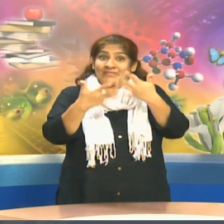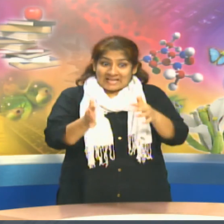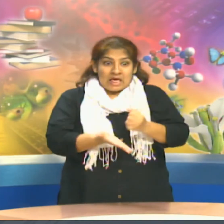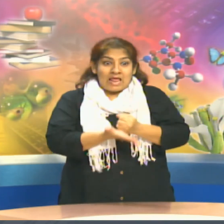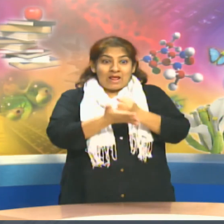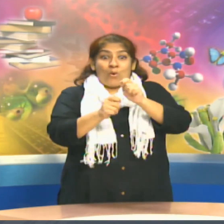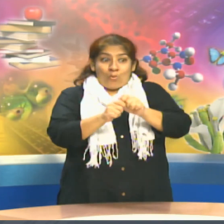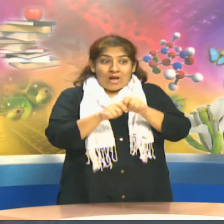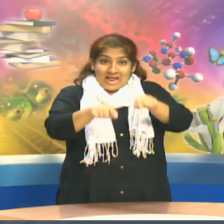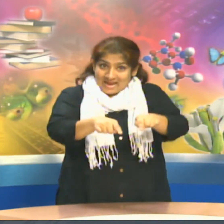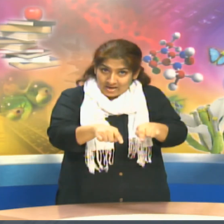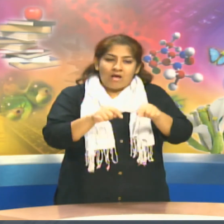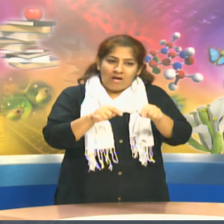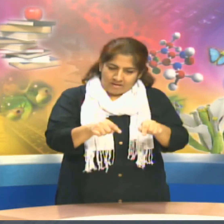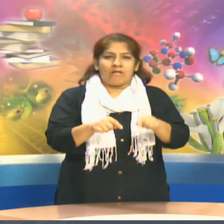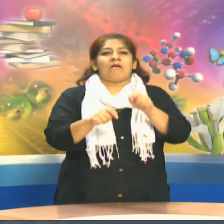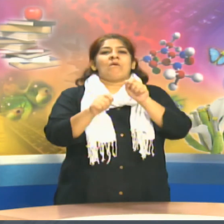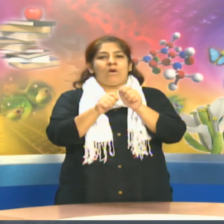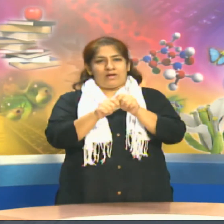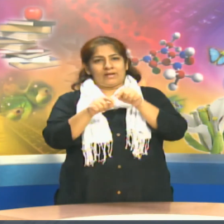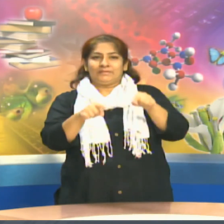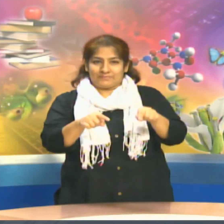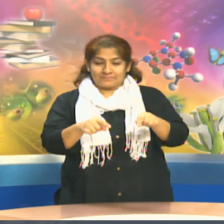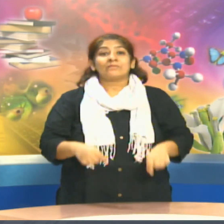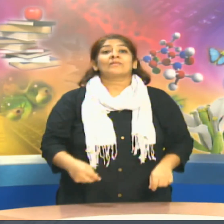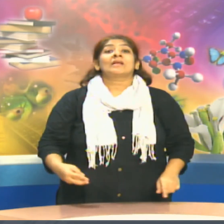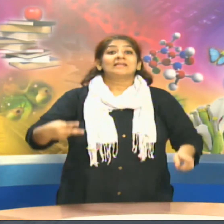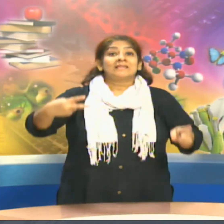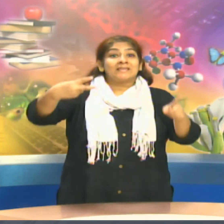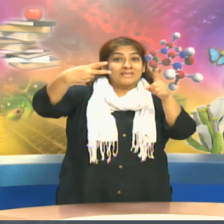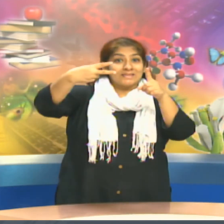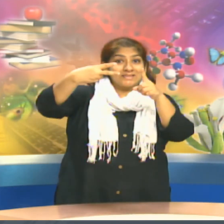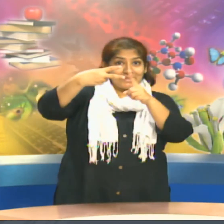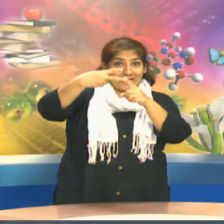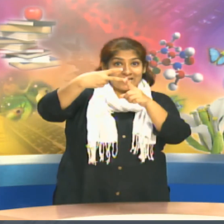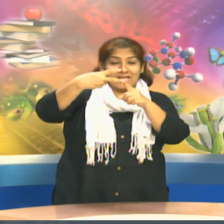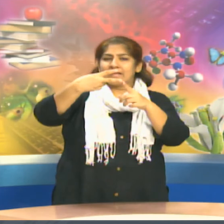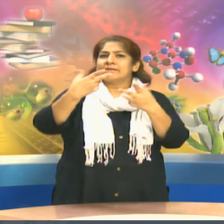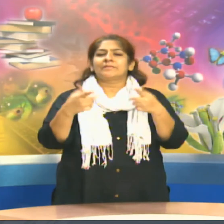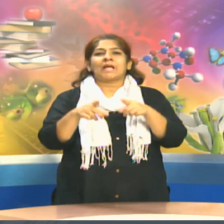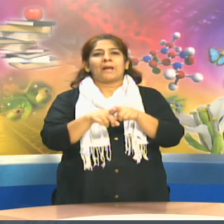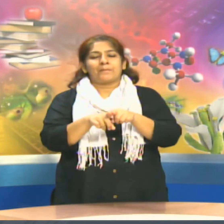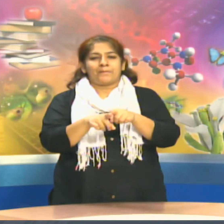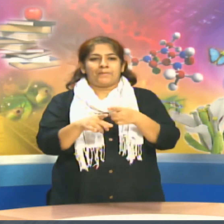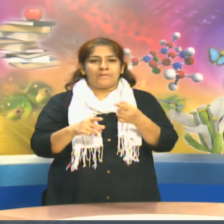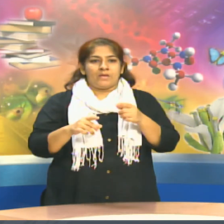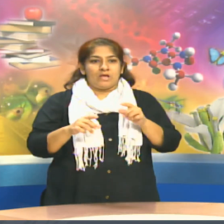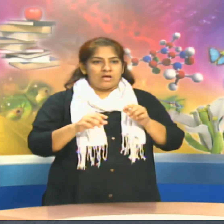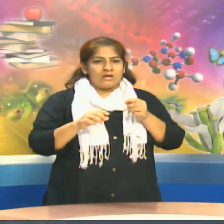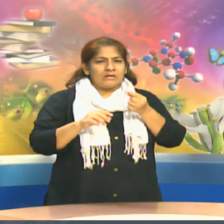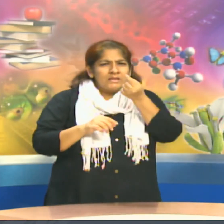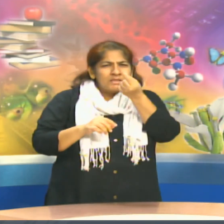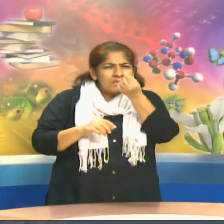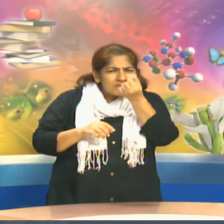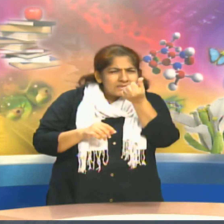activities which needs to be done, which needs to be followed for the work? The second point can